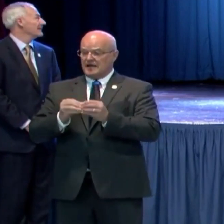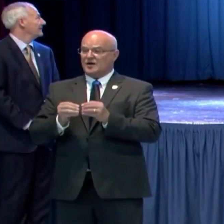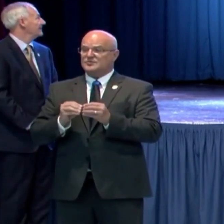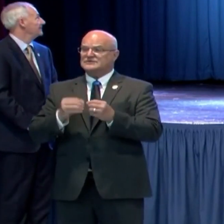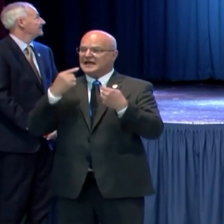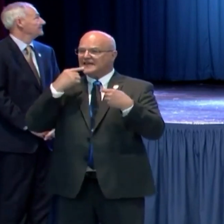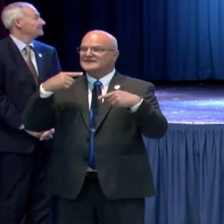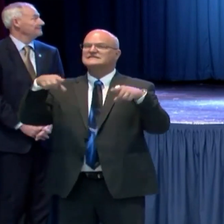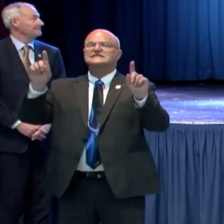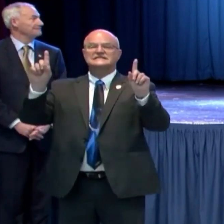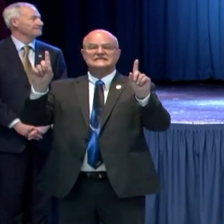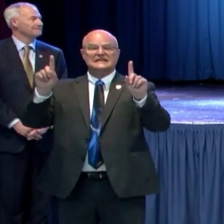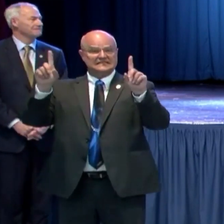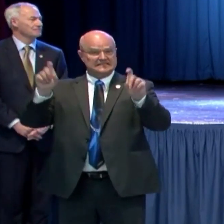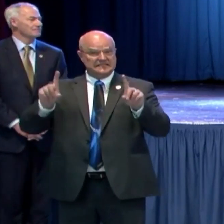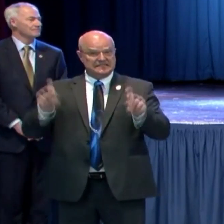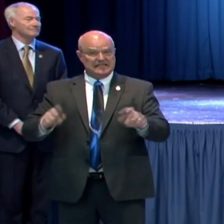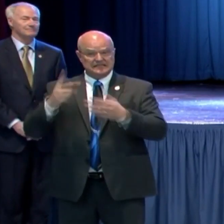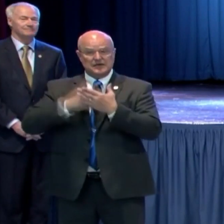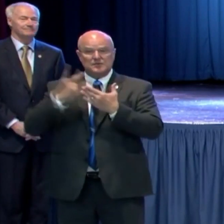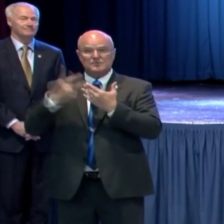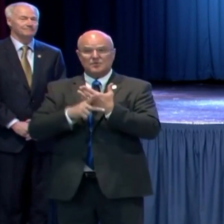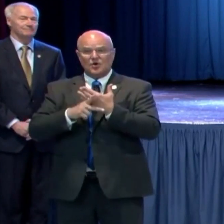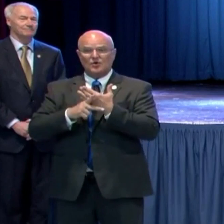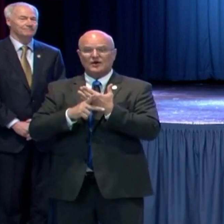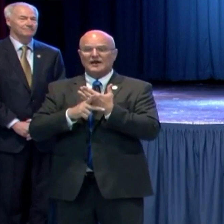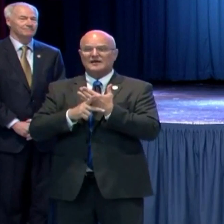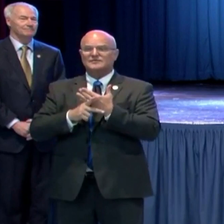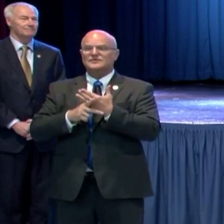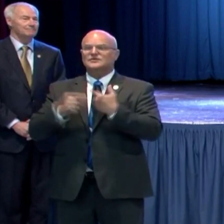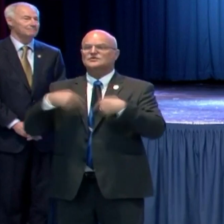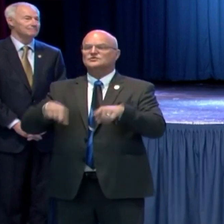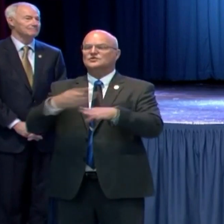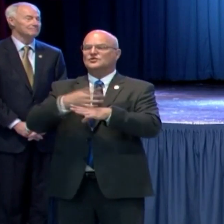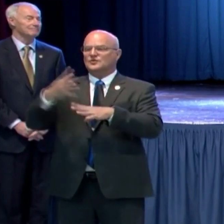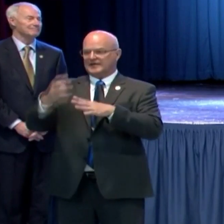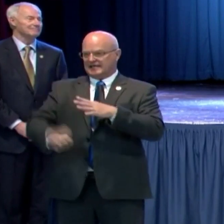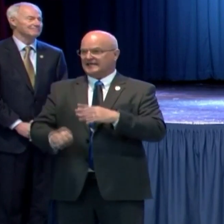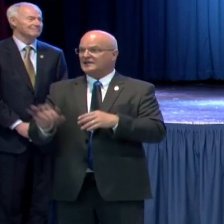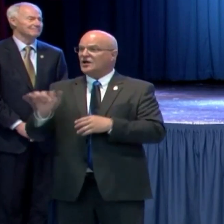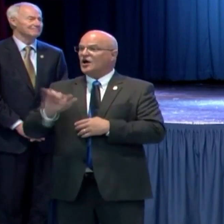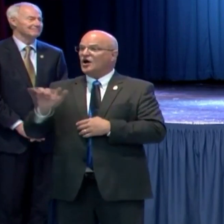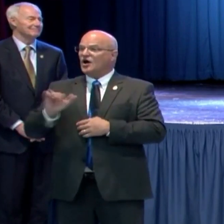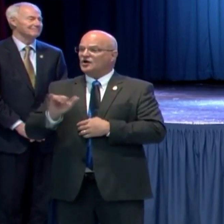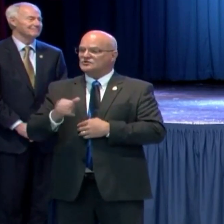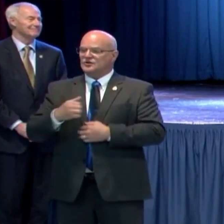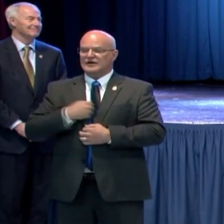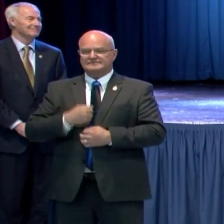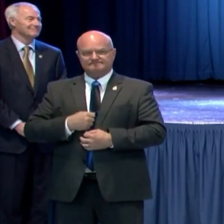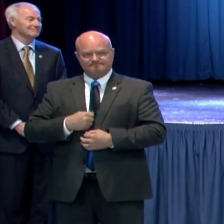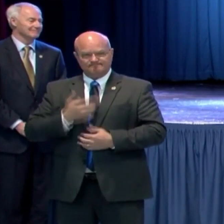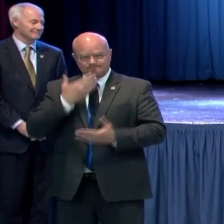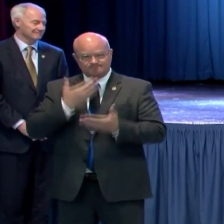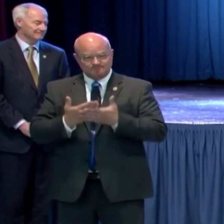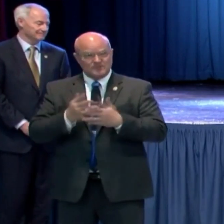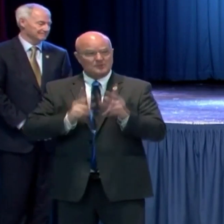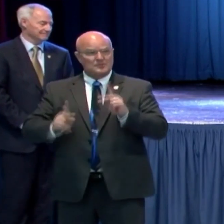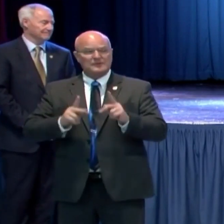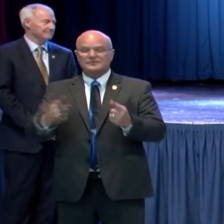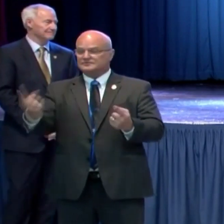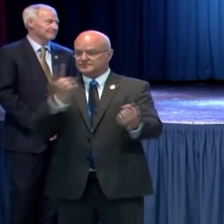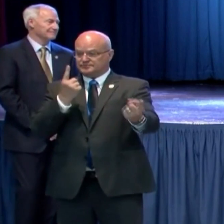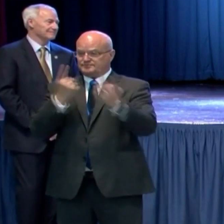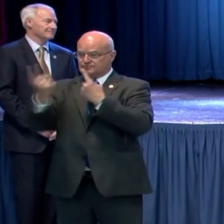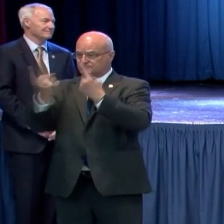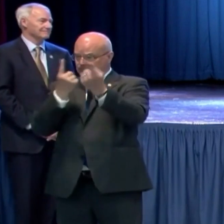the success of the testing program over the weekend. And I'm also going to encourage that people continue to come forward and